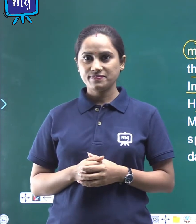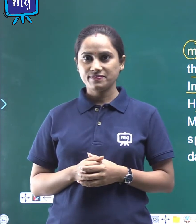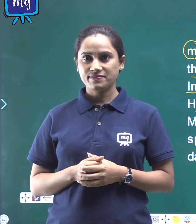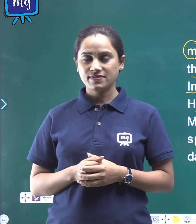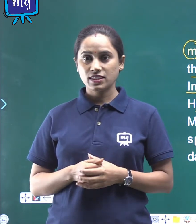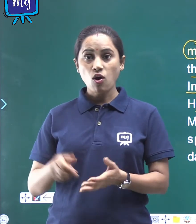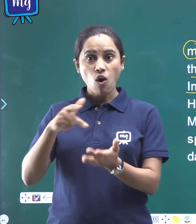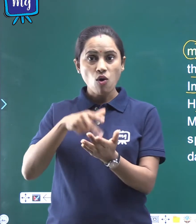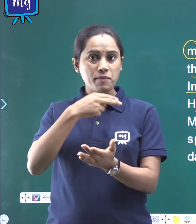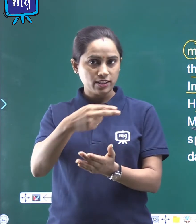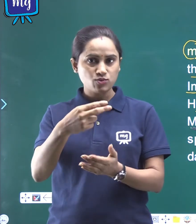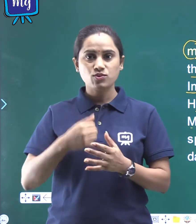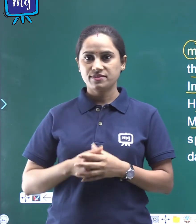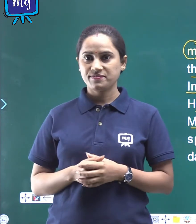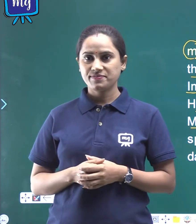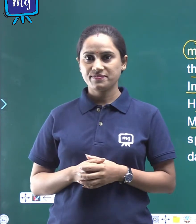of Mysore